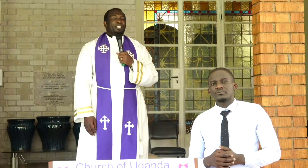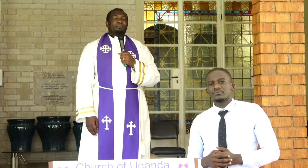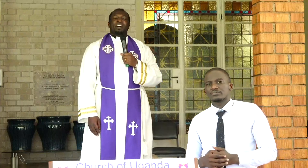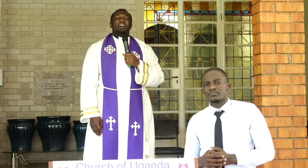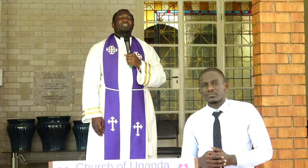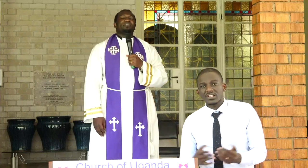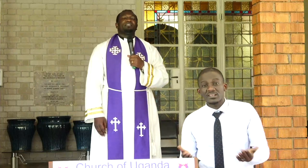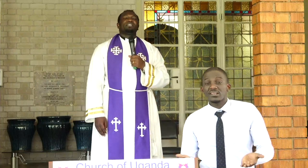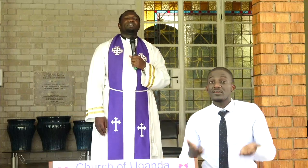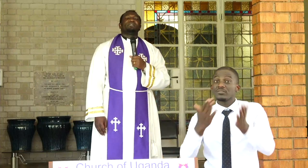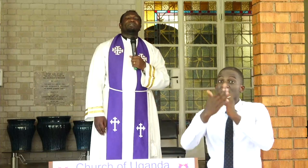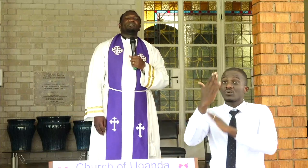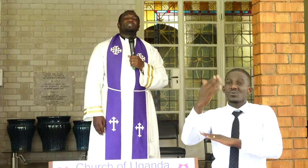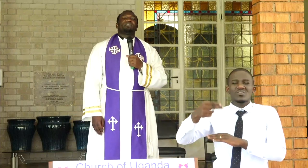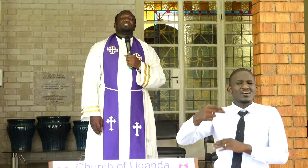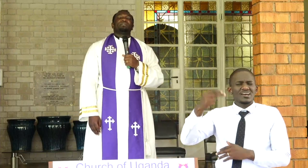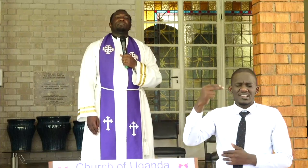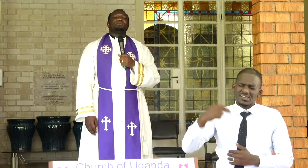Lift him higher.